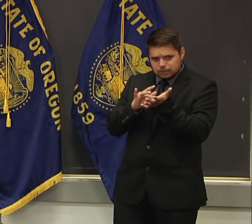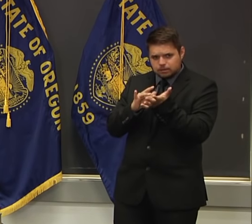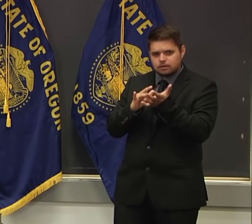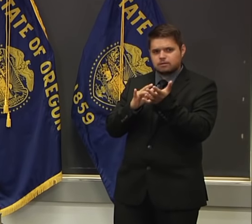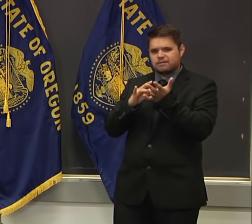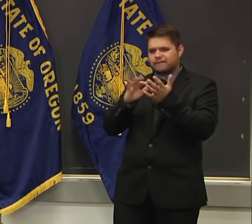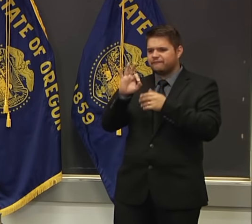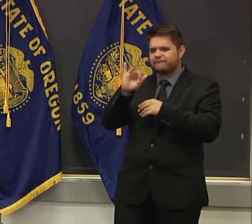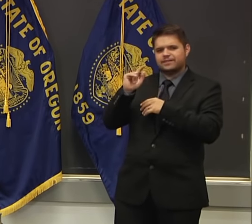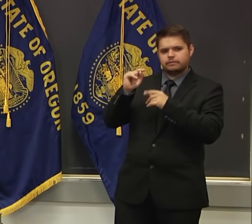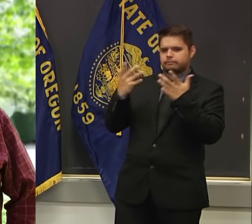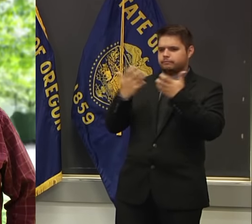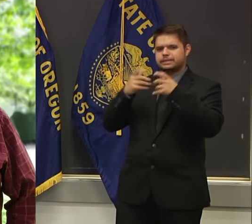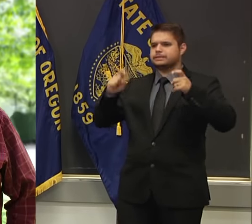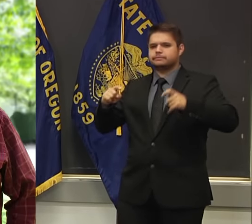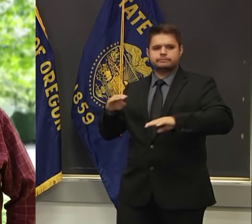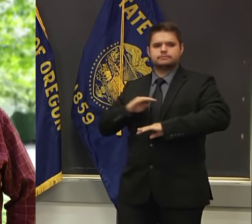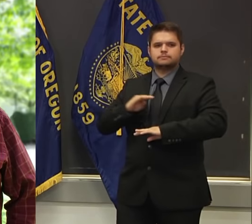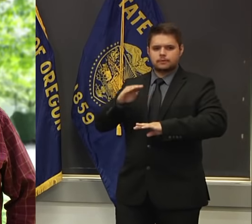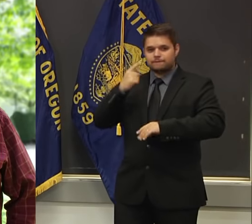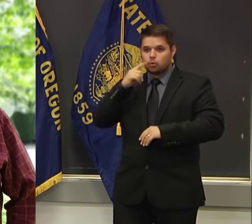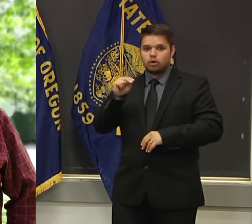I'll turn that over to you.